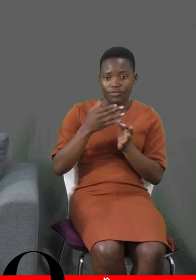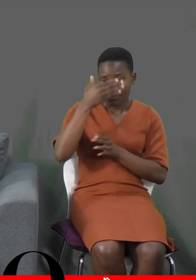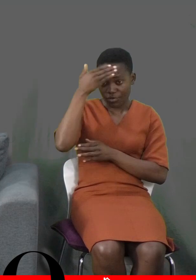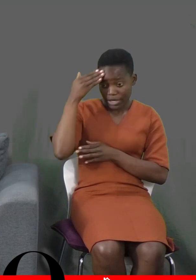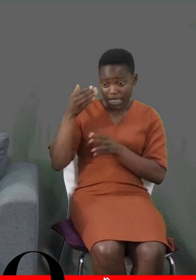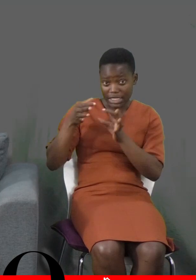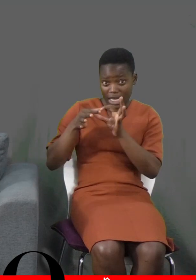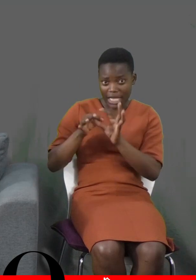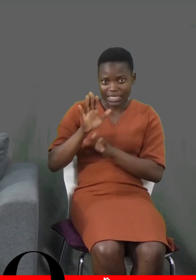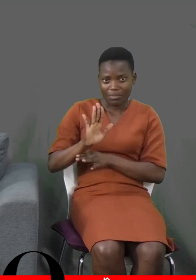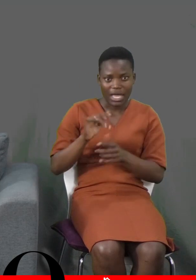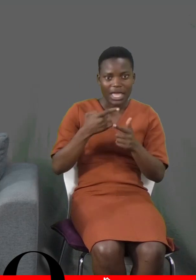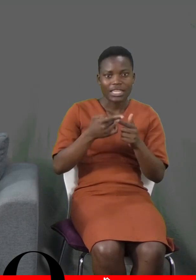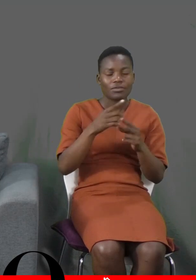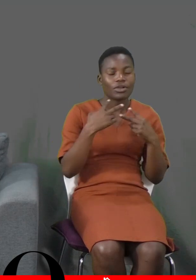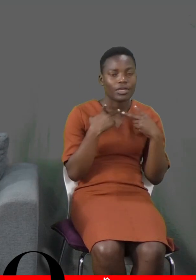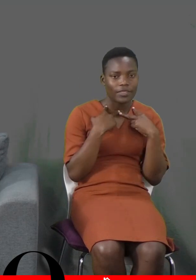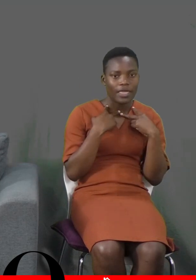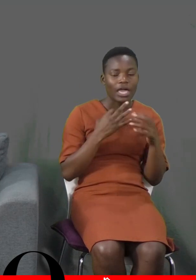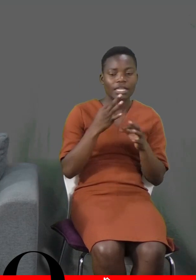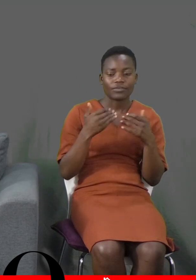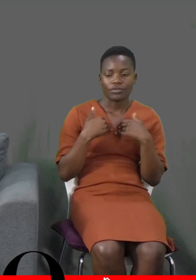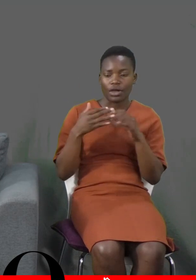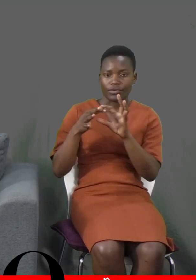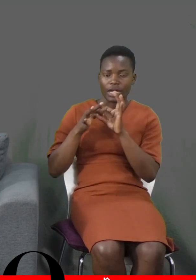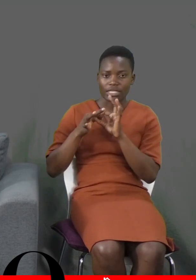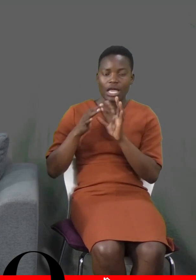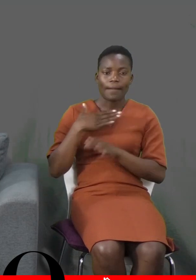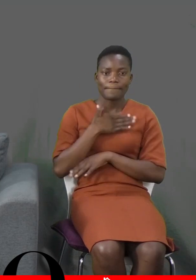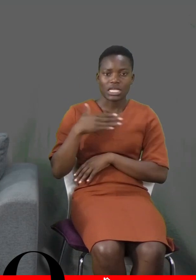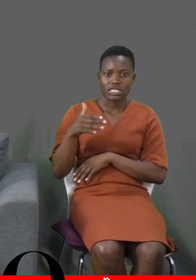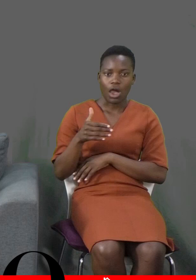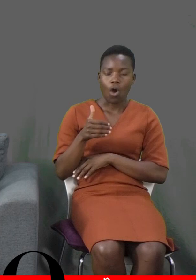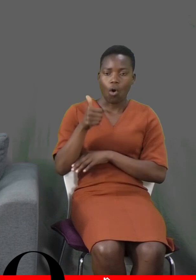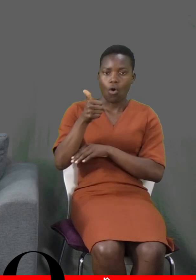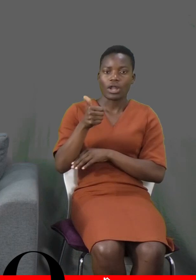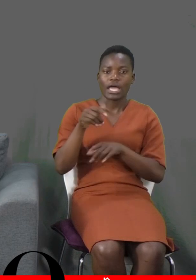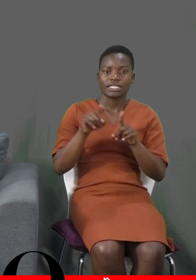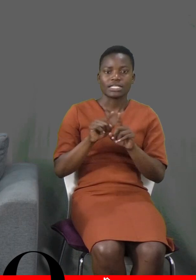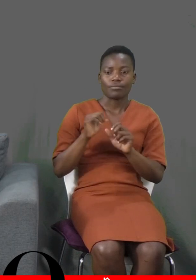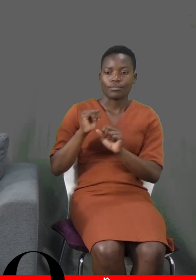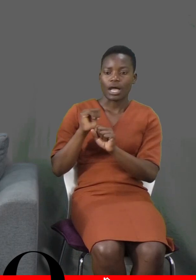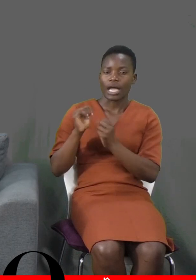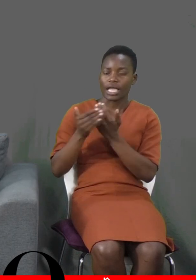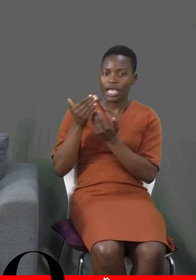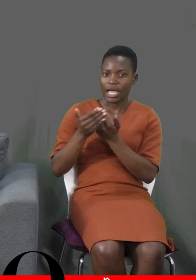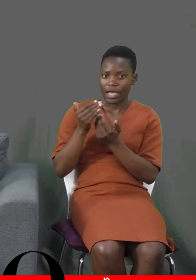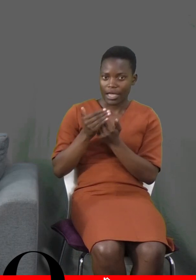mtumwa. Na kama hata uko na mila, tafadhali withhold and just safeguard the culture we have